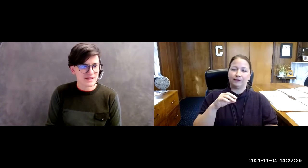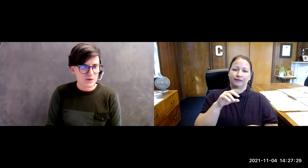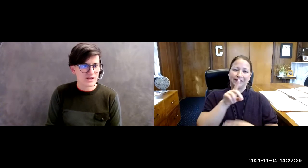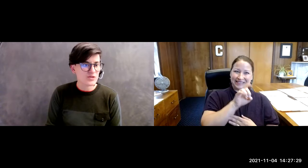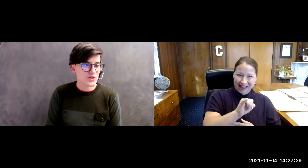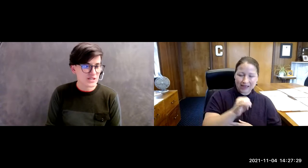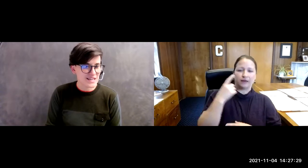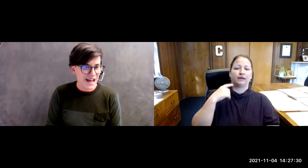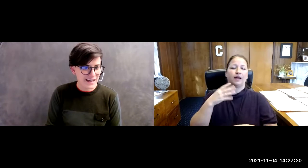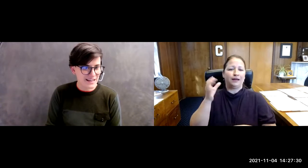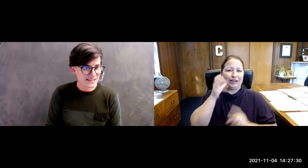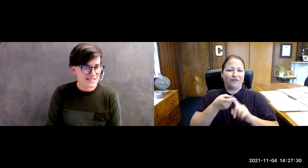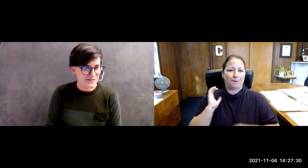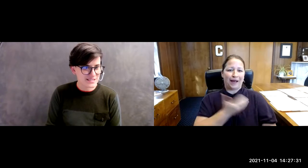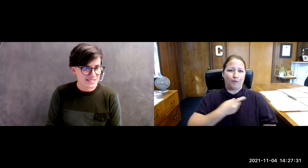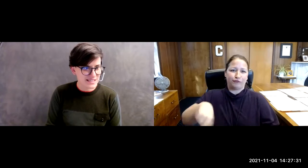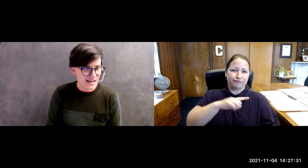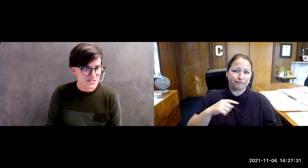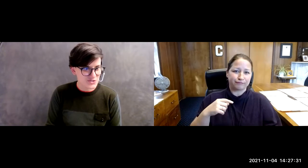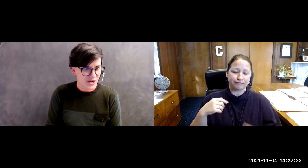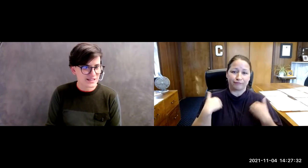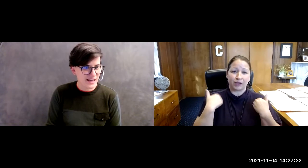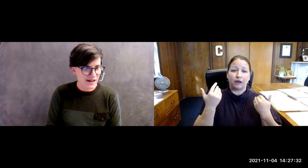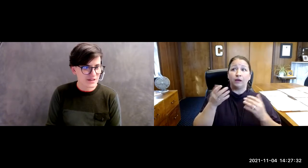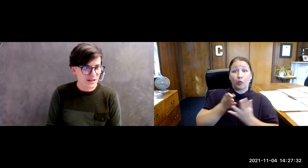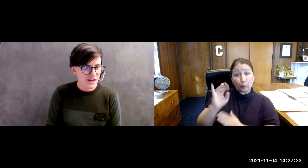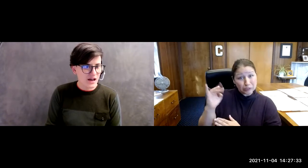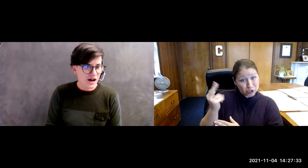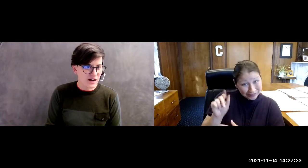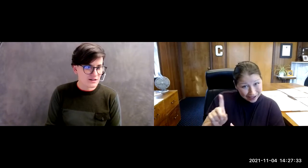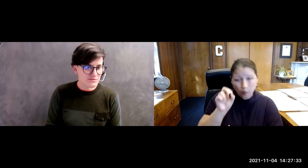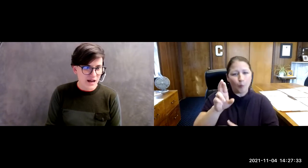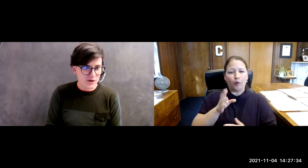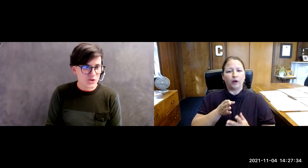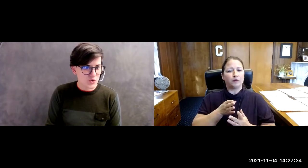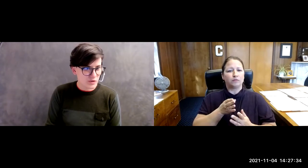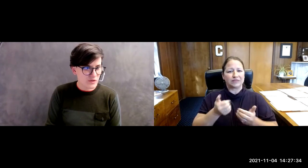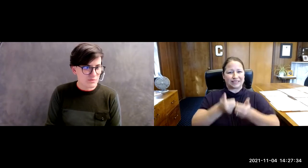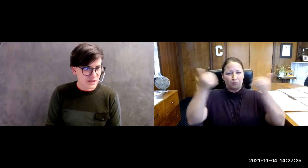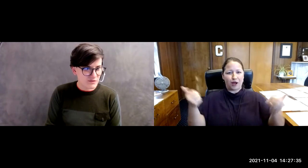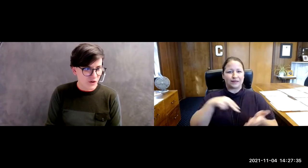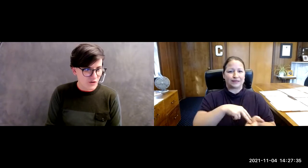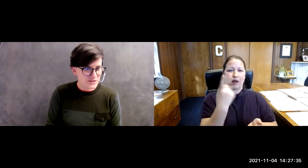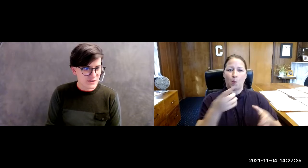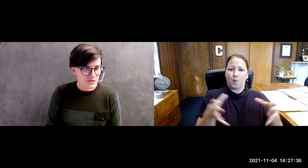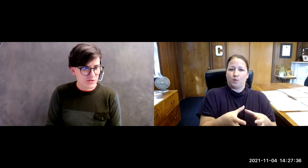something that we can look into adding, is having a DEI strand and having our youth be involved either